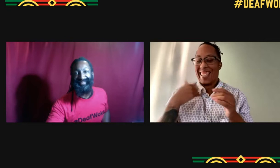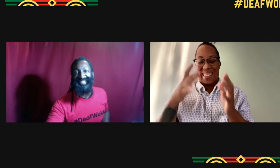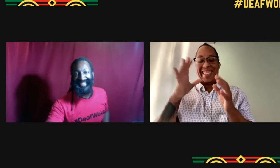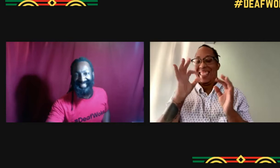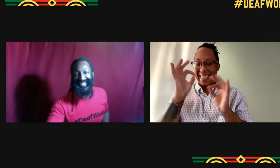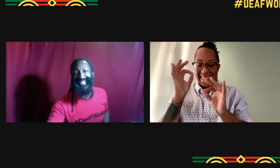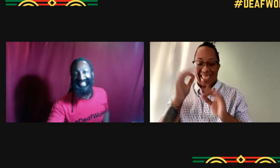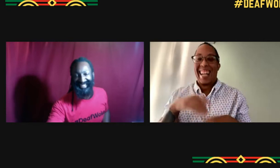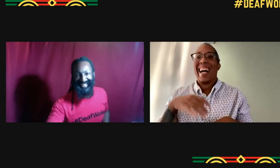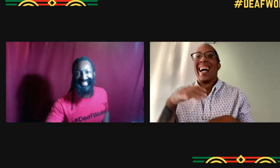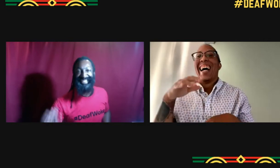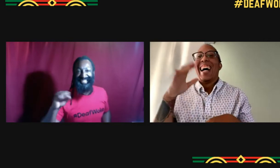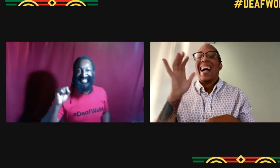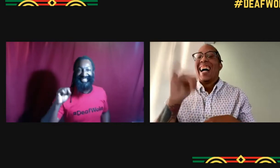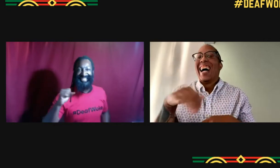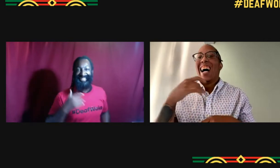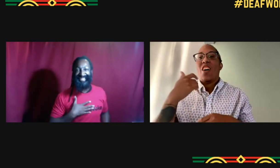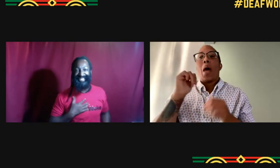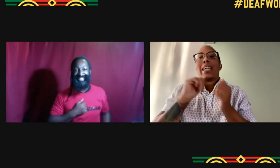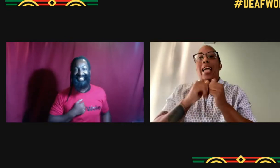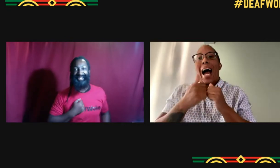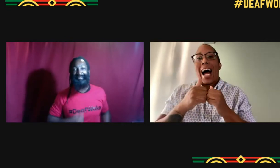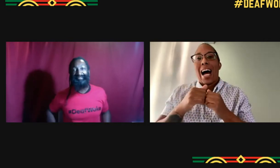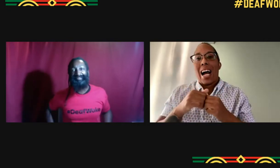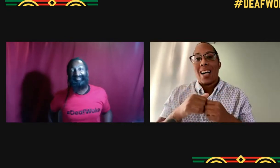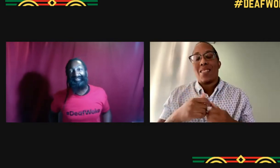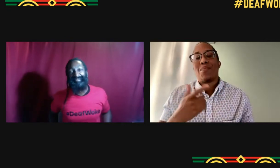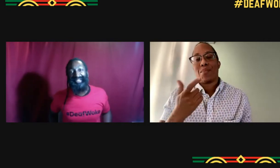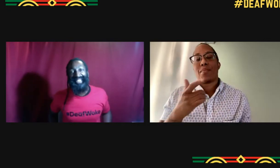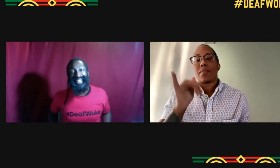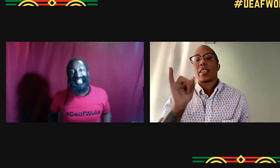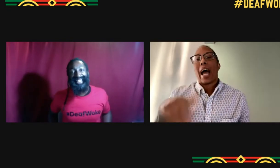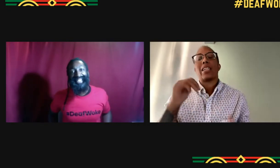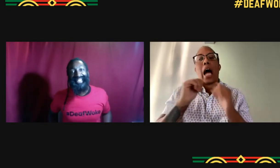yeah, I'm sorry. I just saw the comment. I got distracted there. Excuse me.